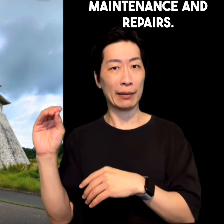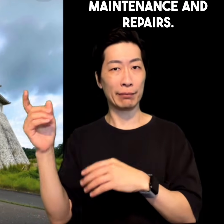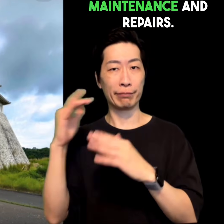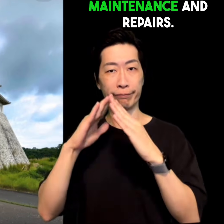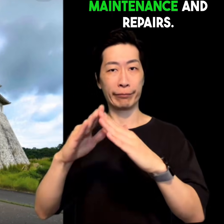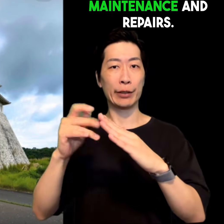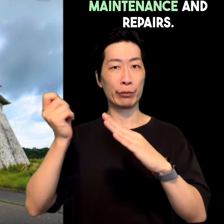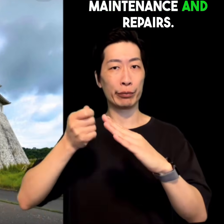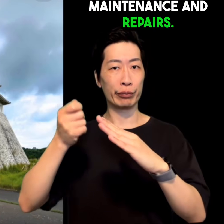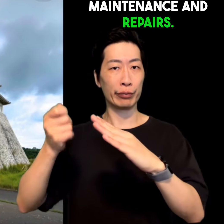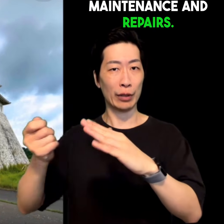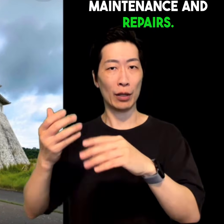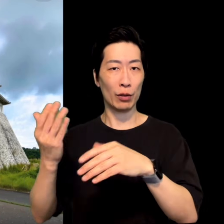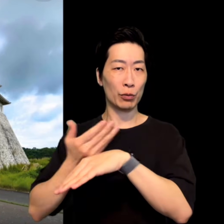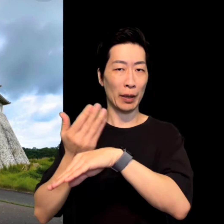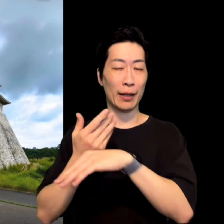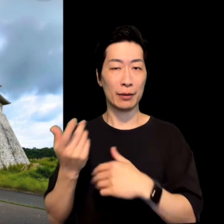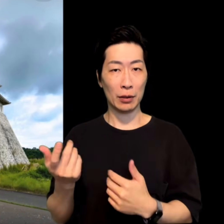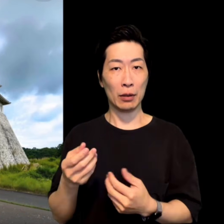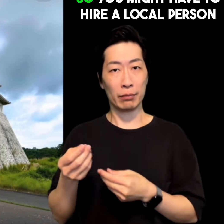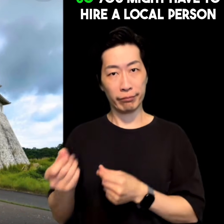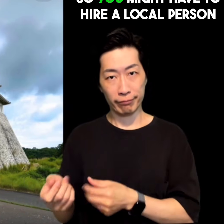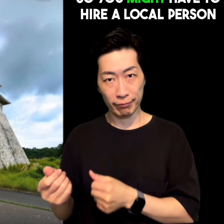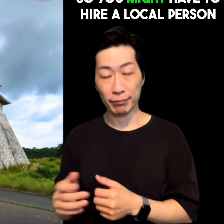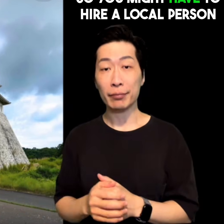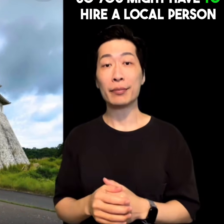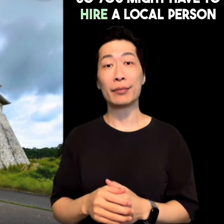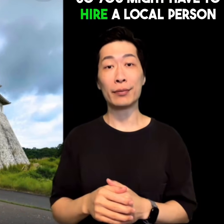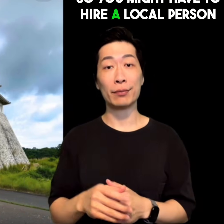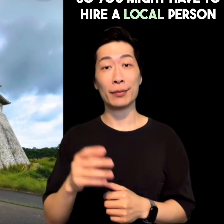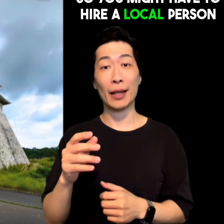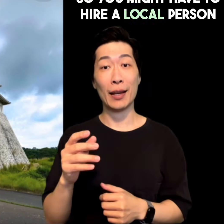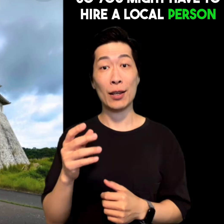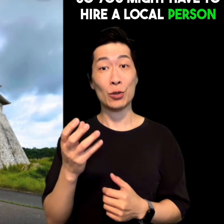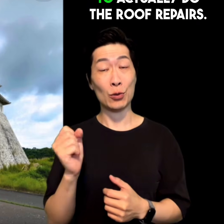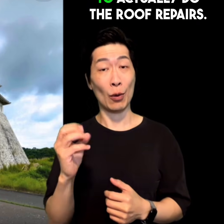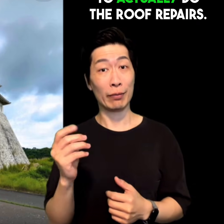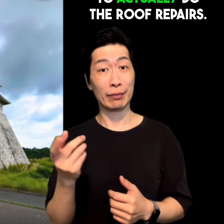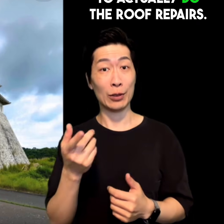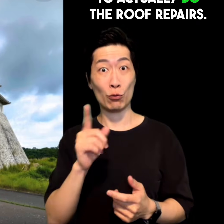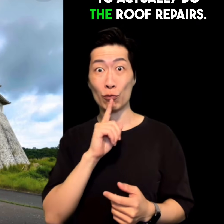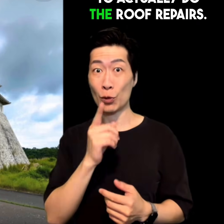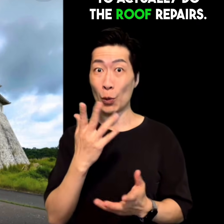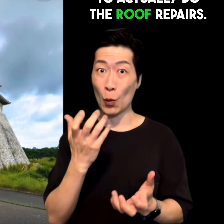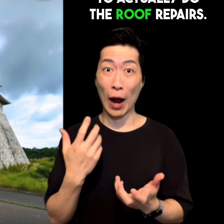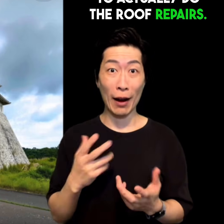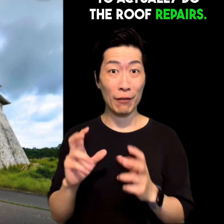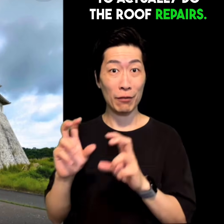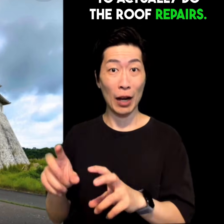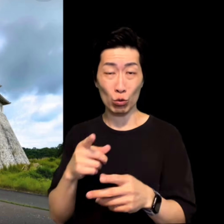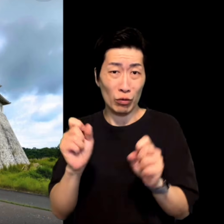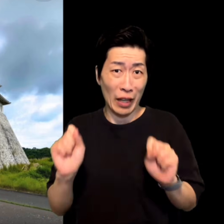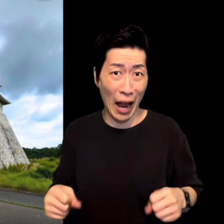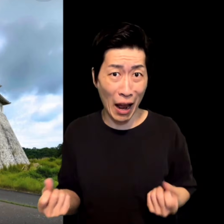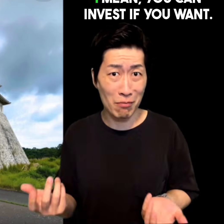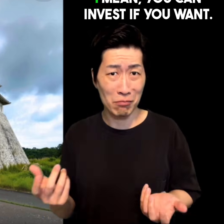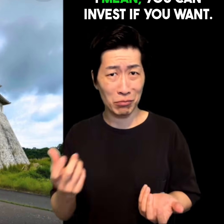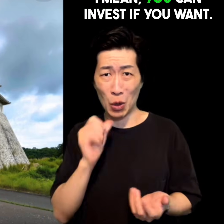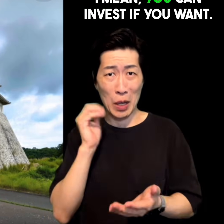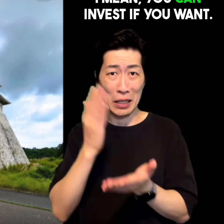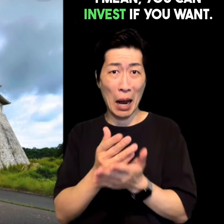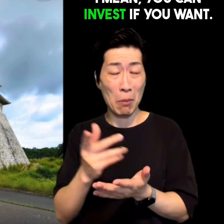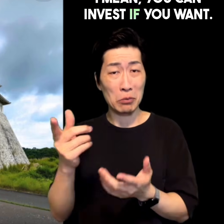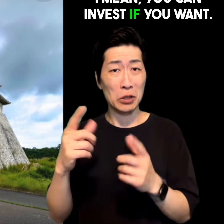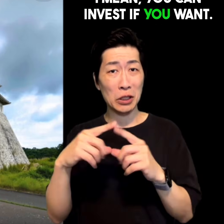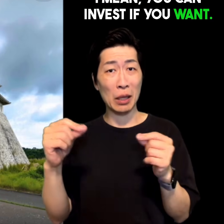for these maintenance and repairs. So you might have to hire a local person to actually do the roof repairs. I